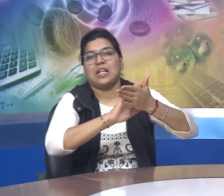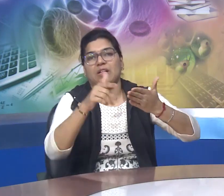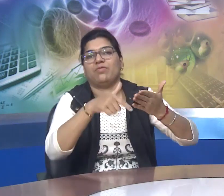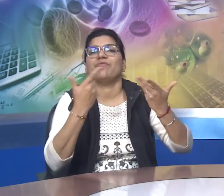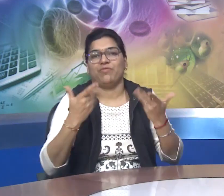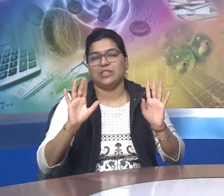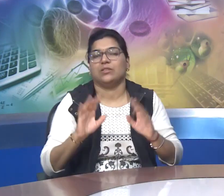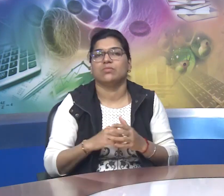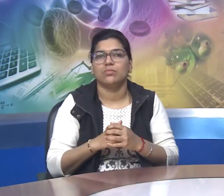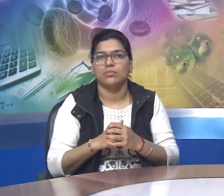by someone.